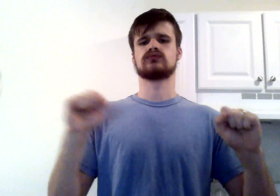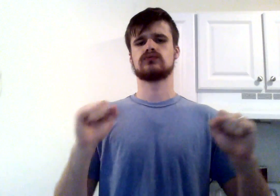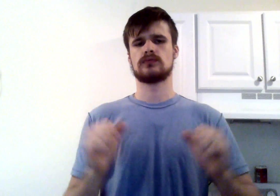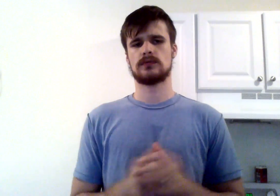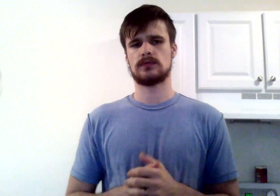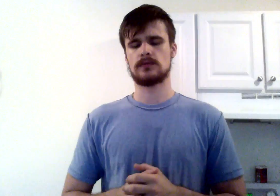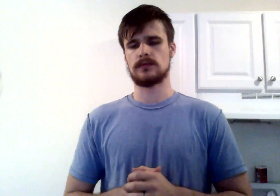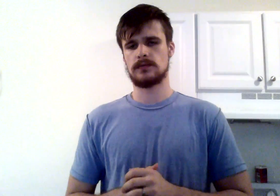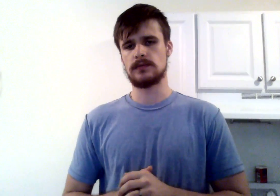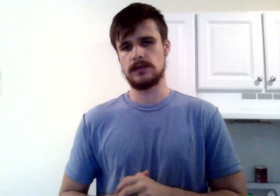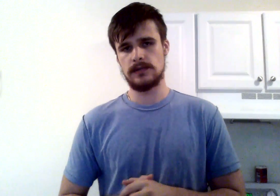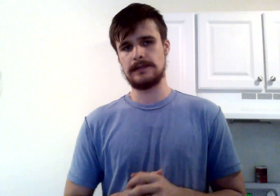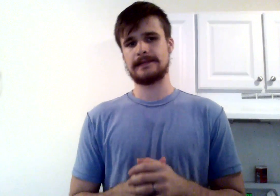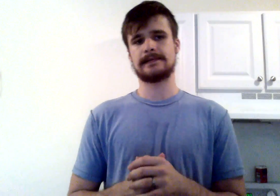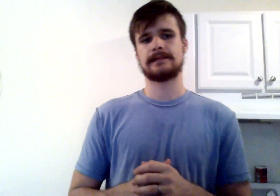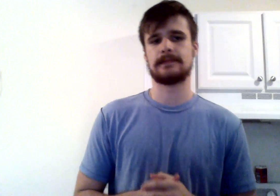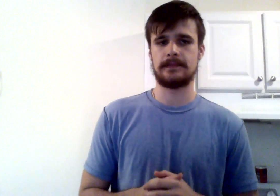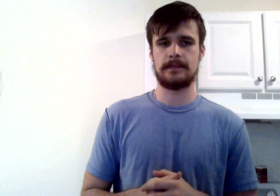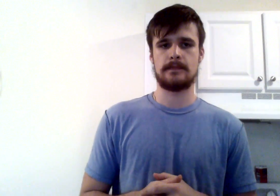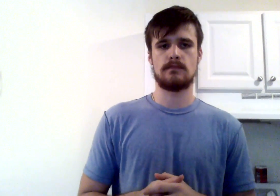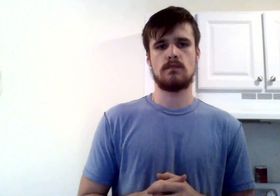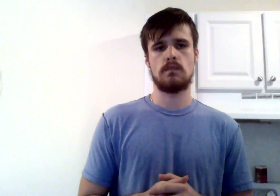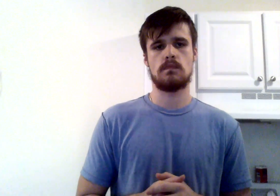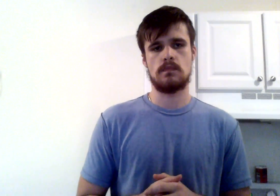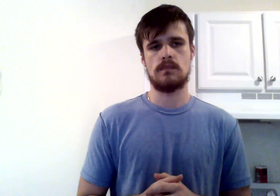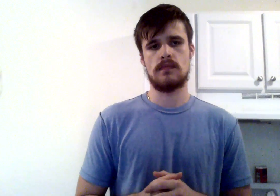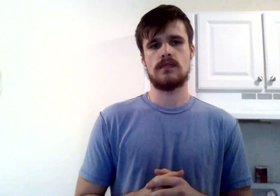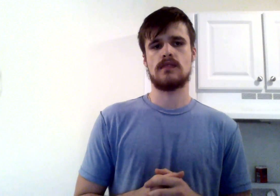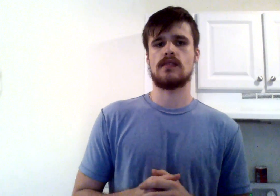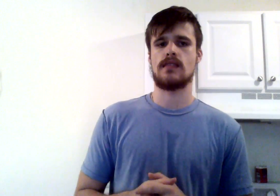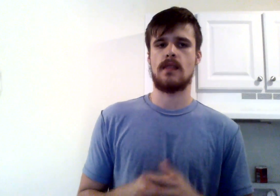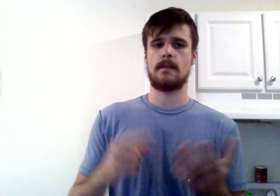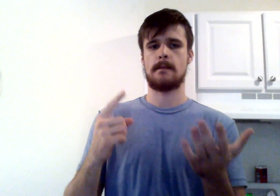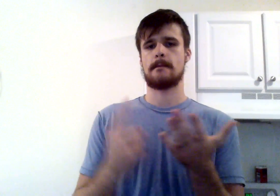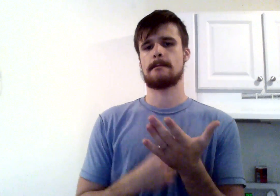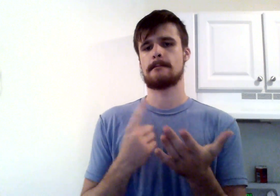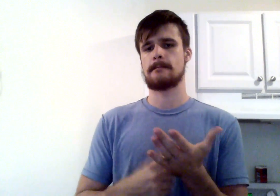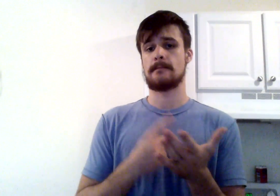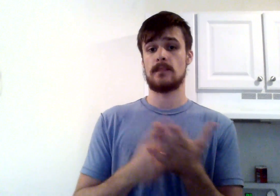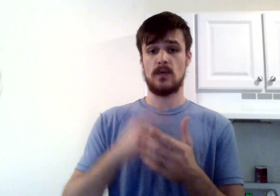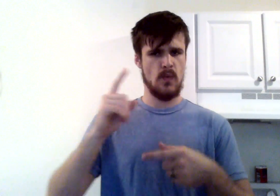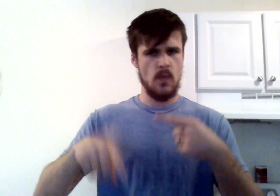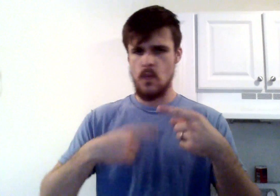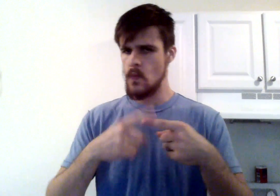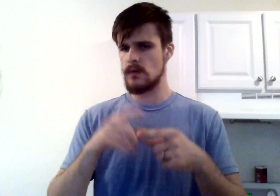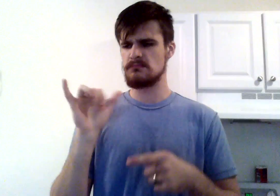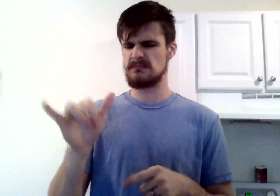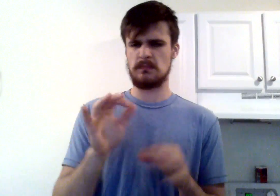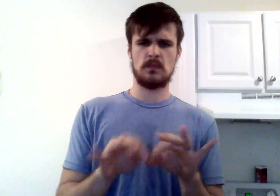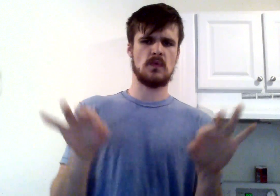all is when you've got something really important to do. It might be standing on a stage like this and giving a talk to people. It might be proposing